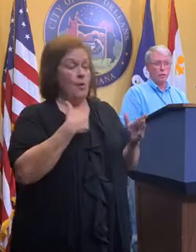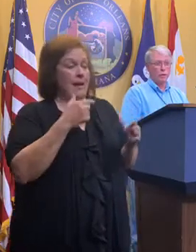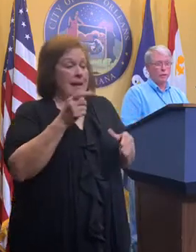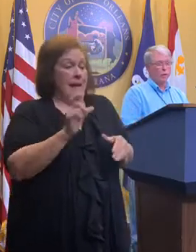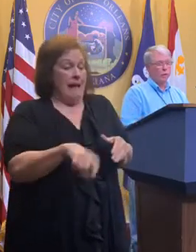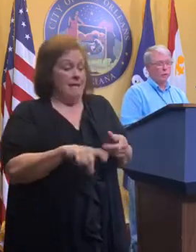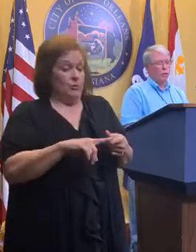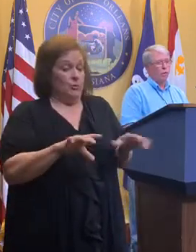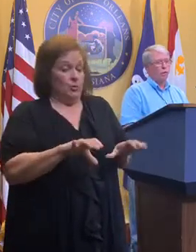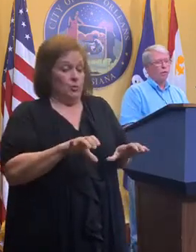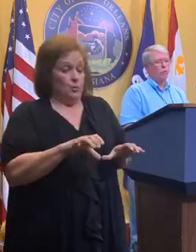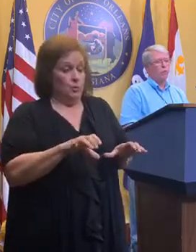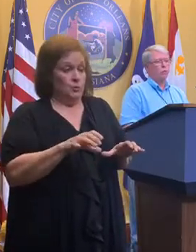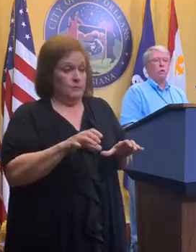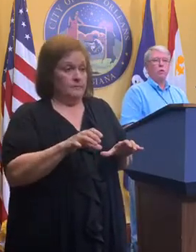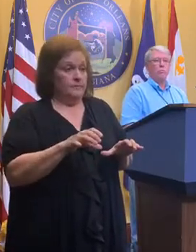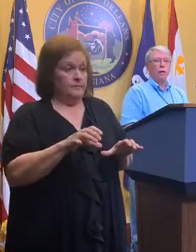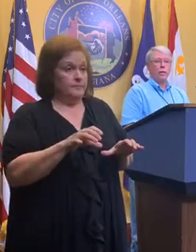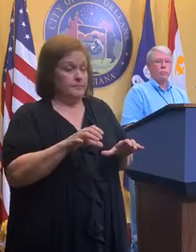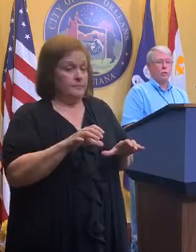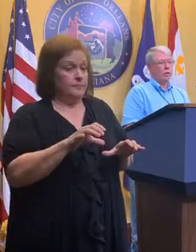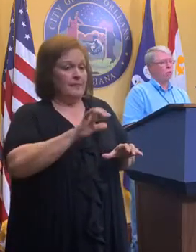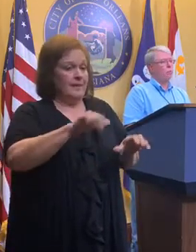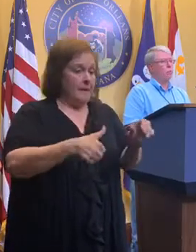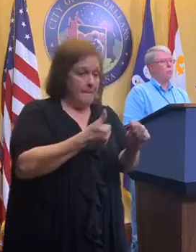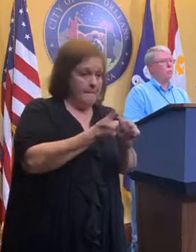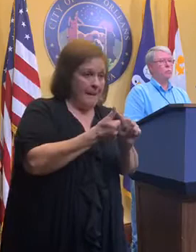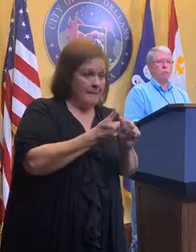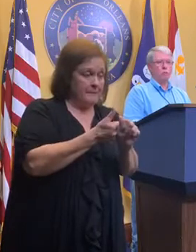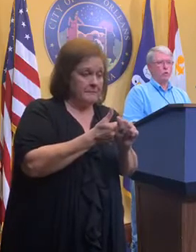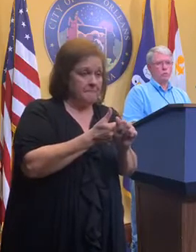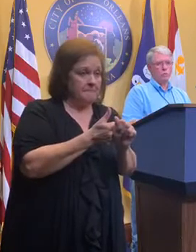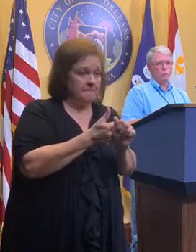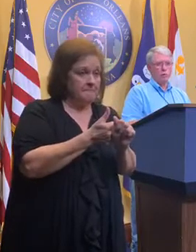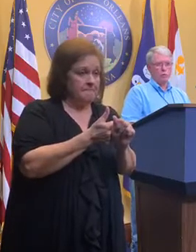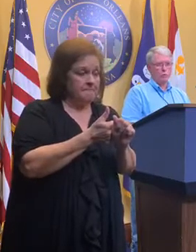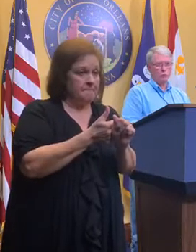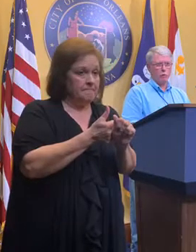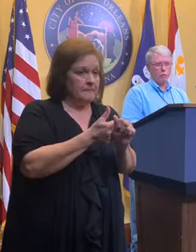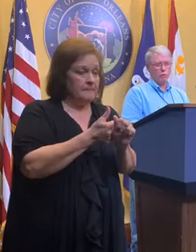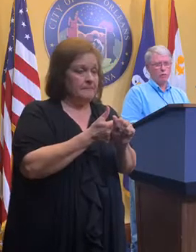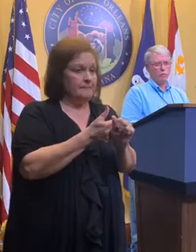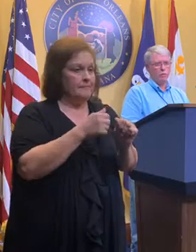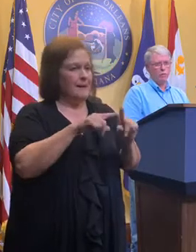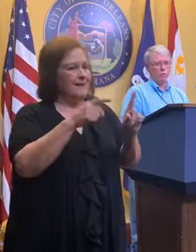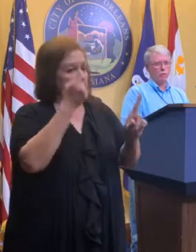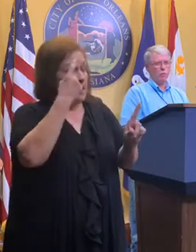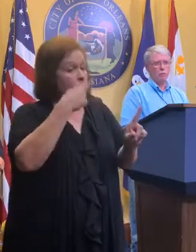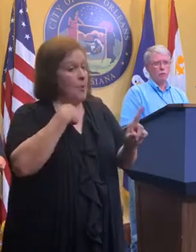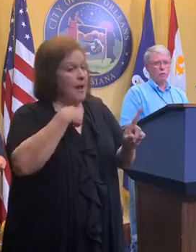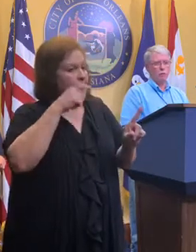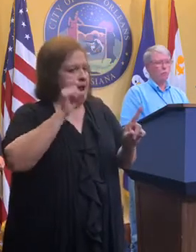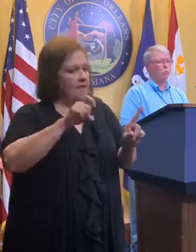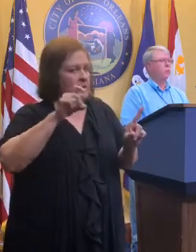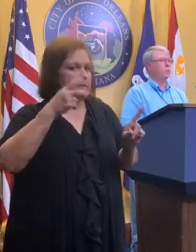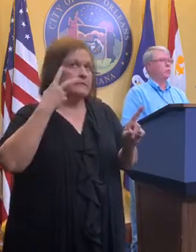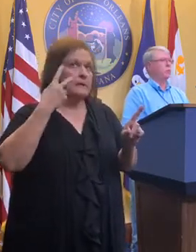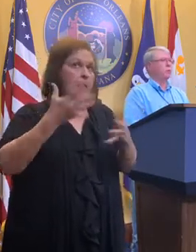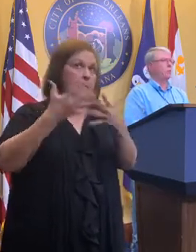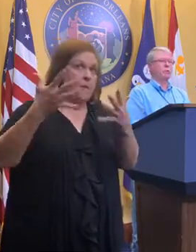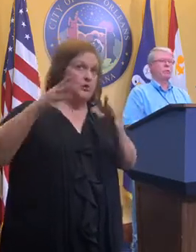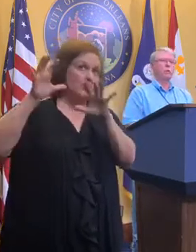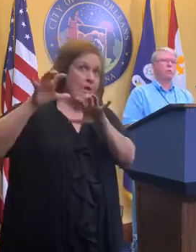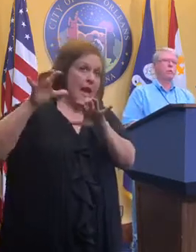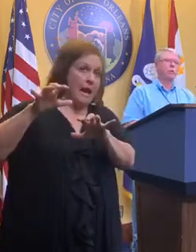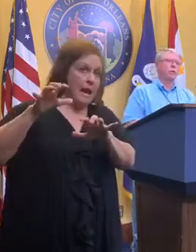case like that is go to our backup plan, and we would be, of course, we're going to be monitoring the rain as it falls. We're going